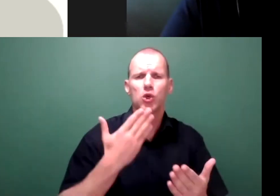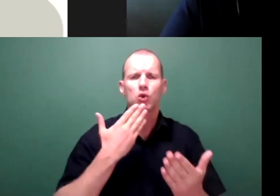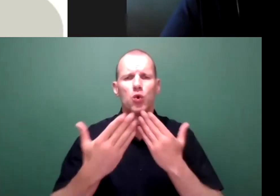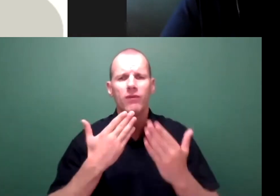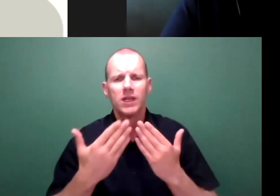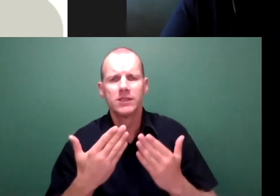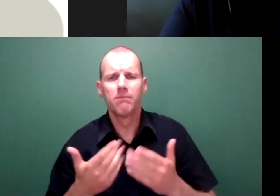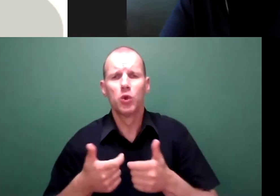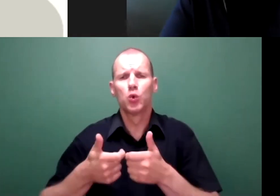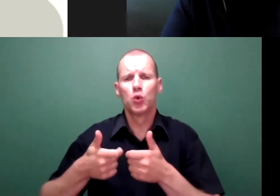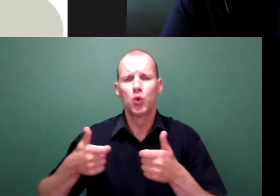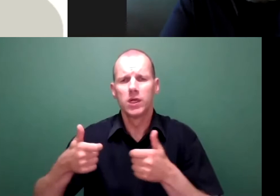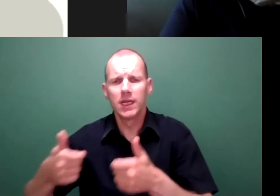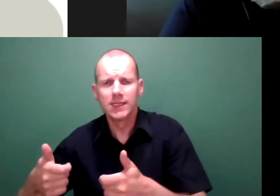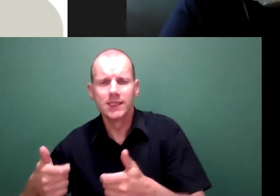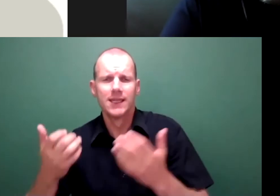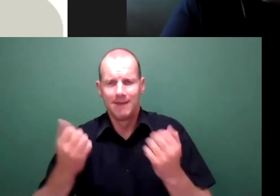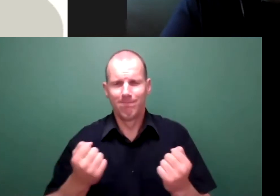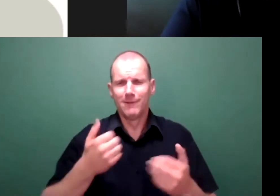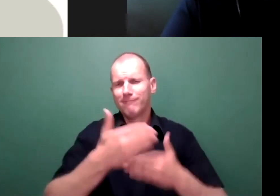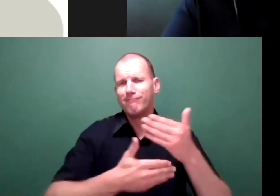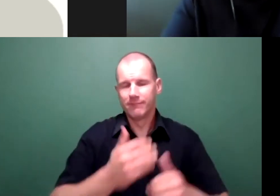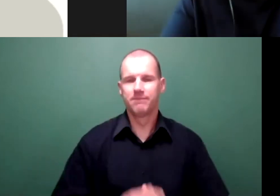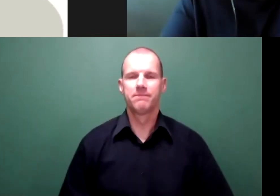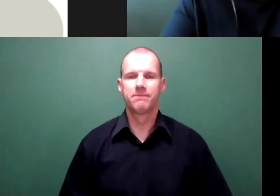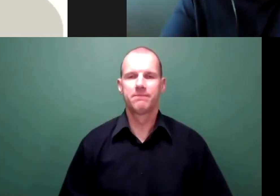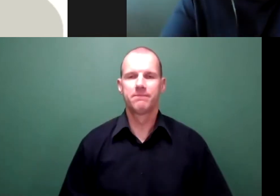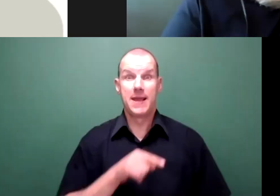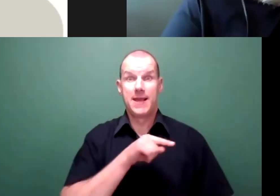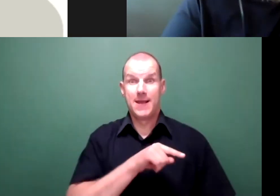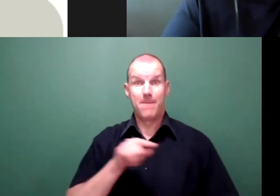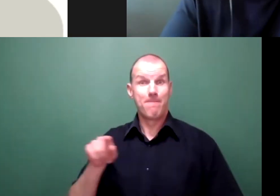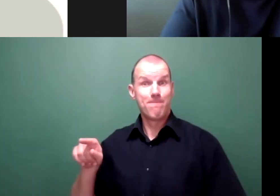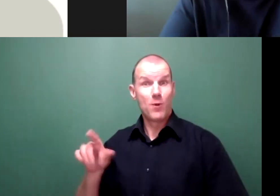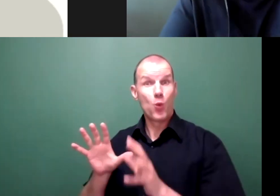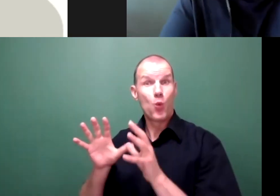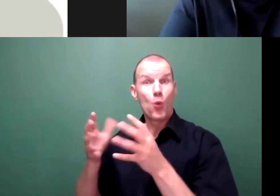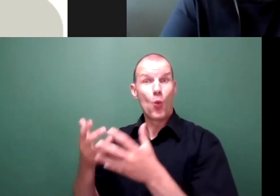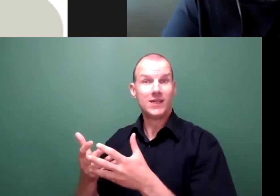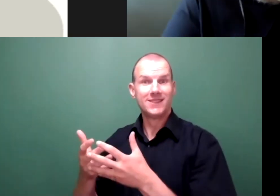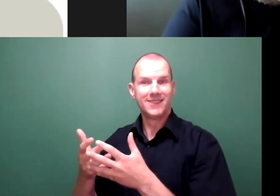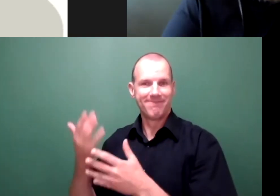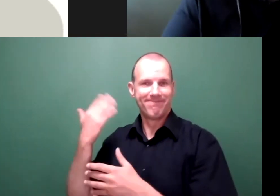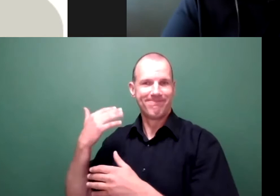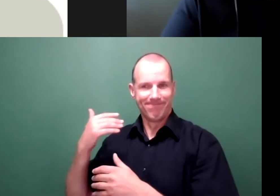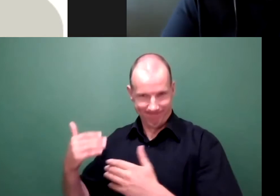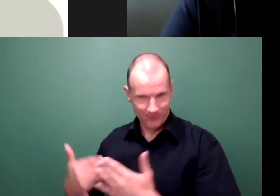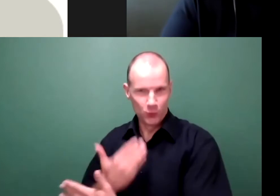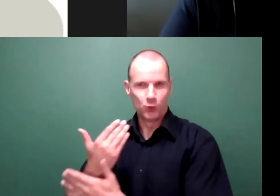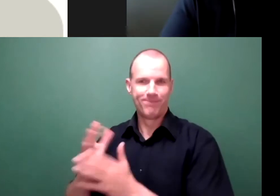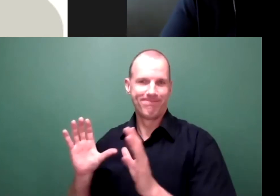at these international meetings. We had it at sports, different international